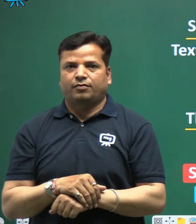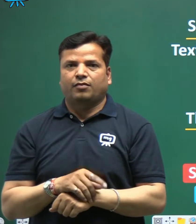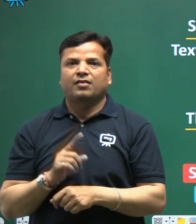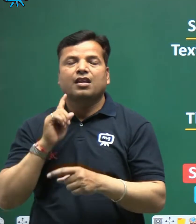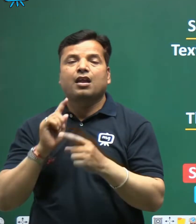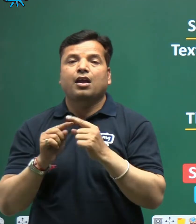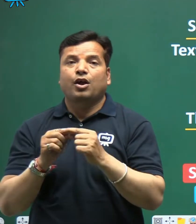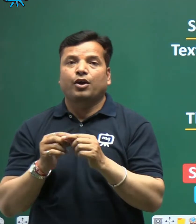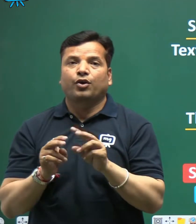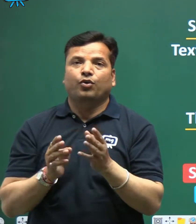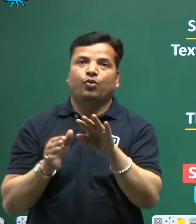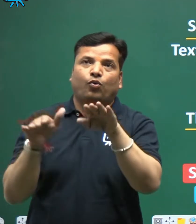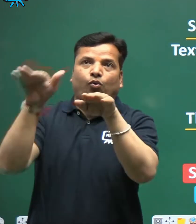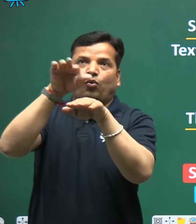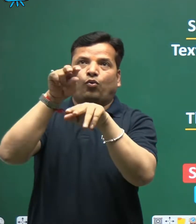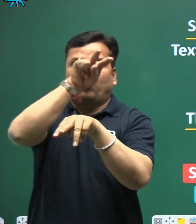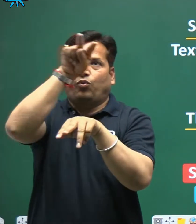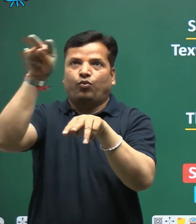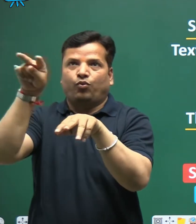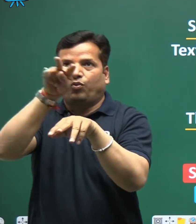it overlooked